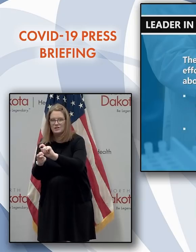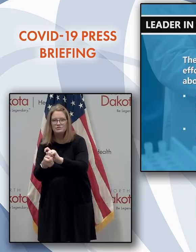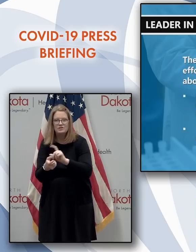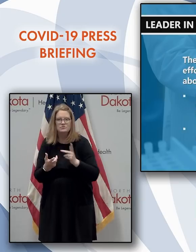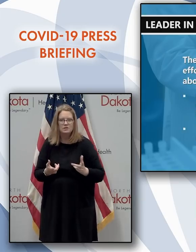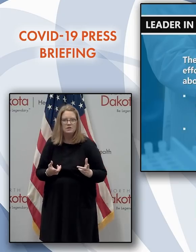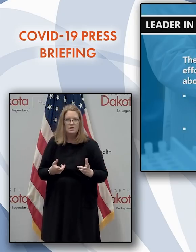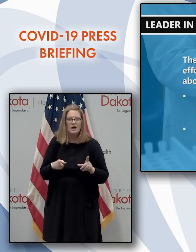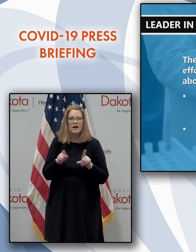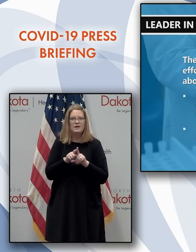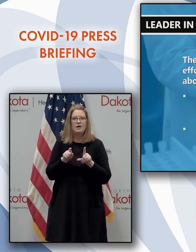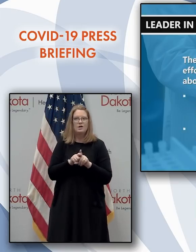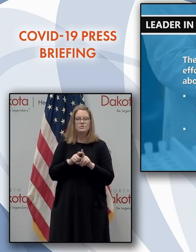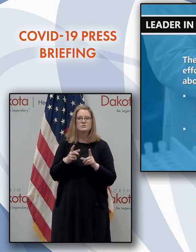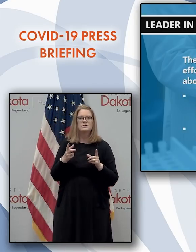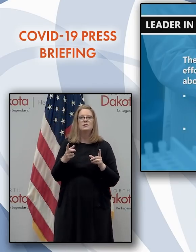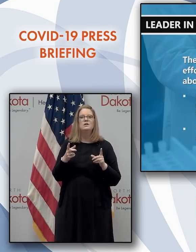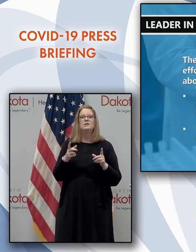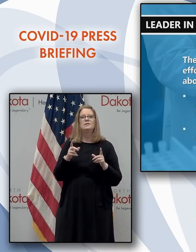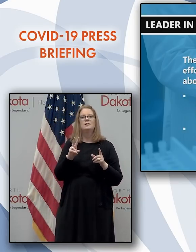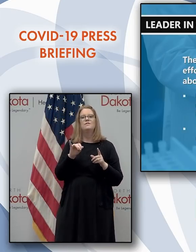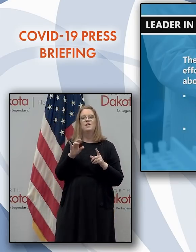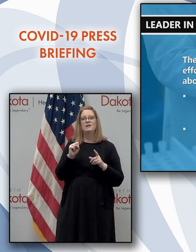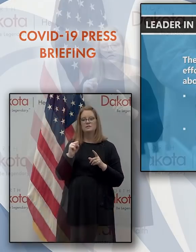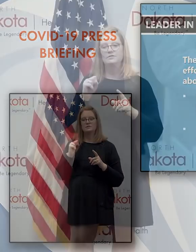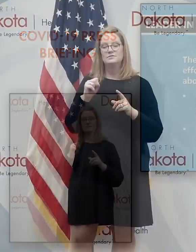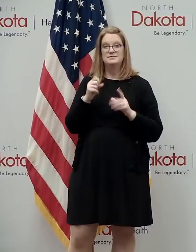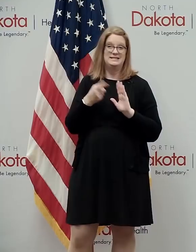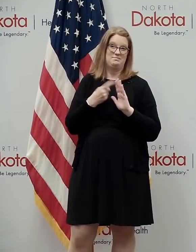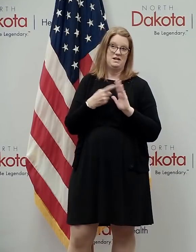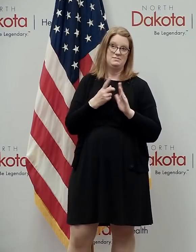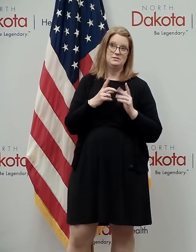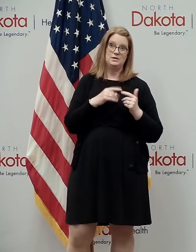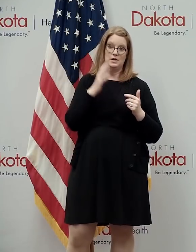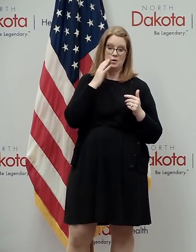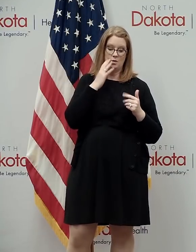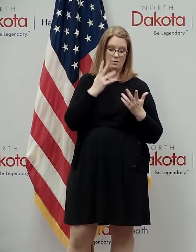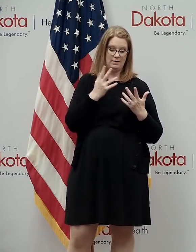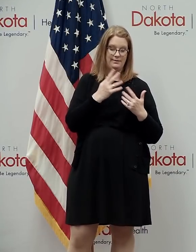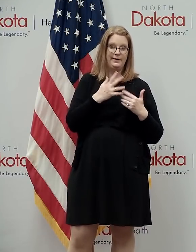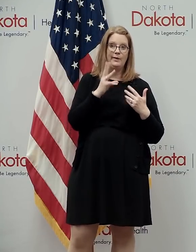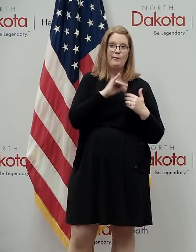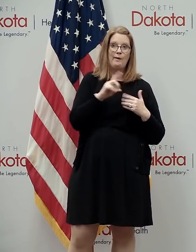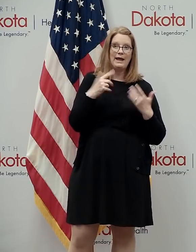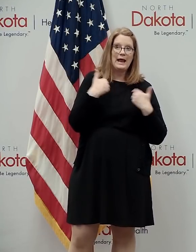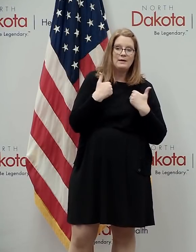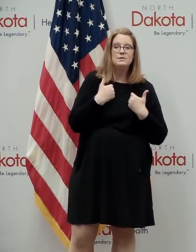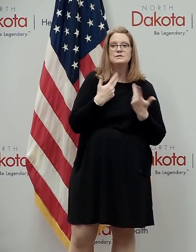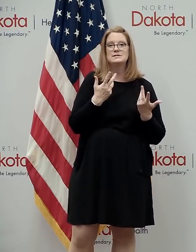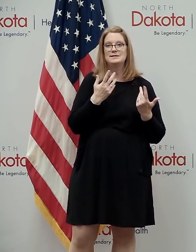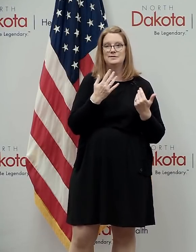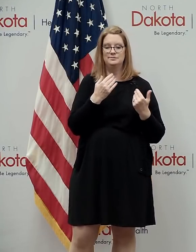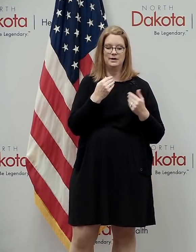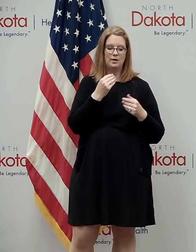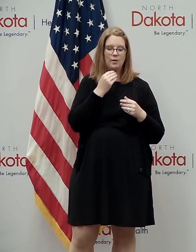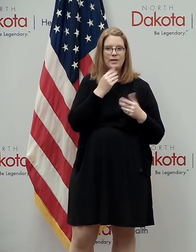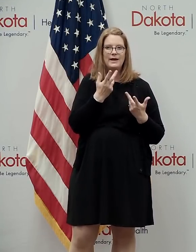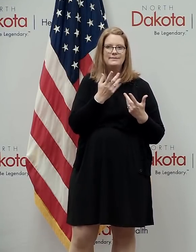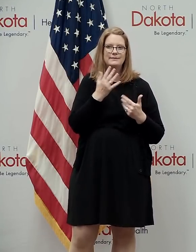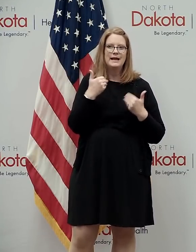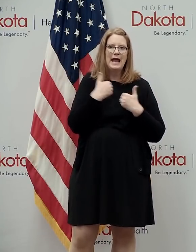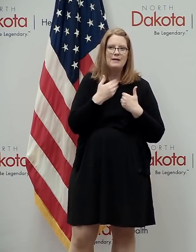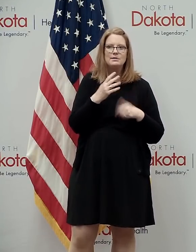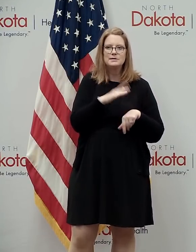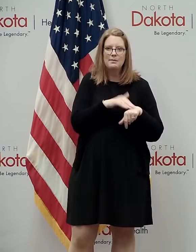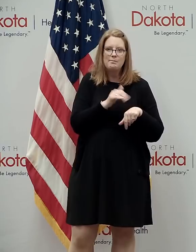moves often from wild animals to domesticated animals to humans, and that's been the case. Has been the case with